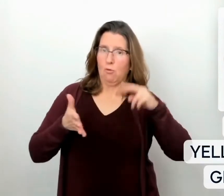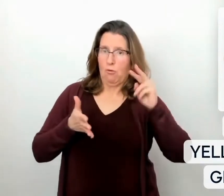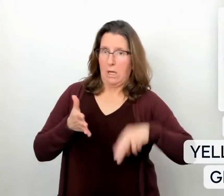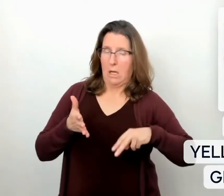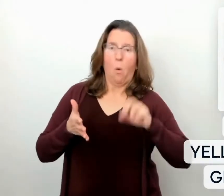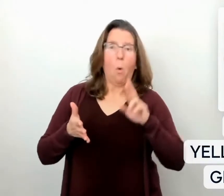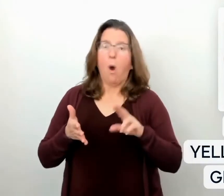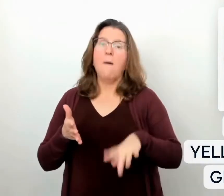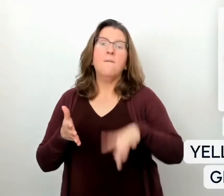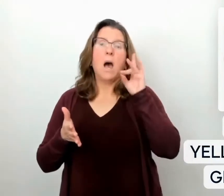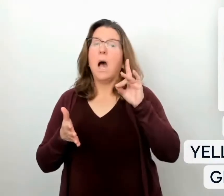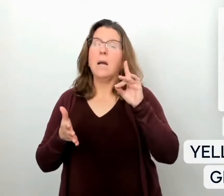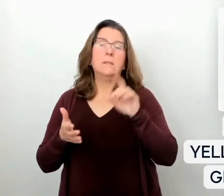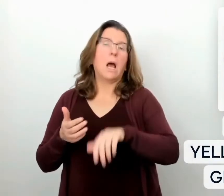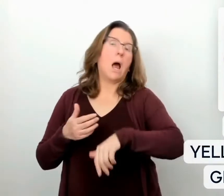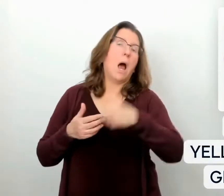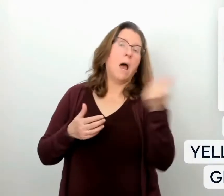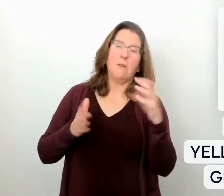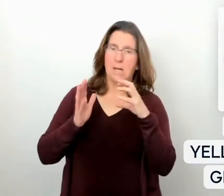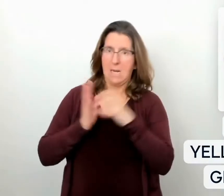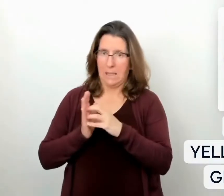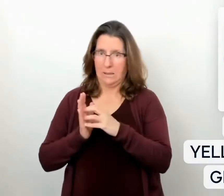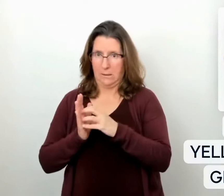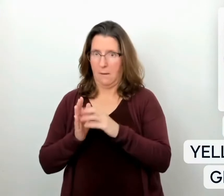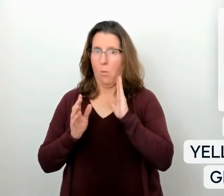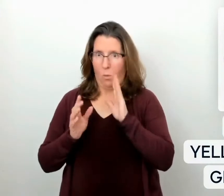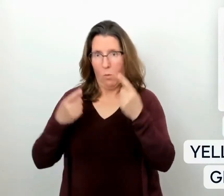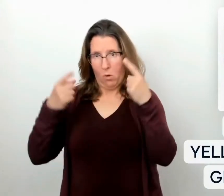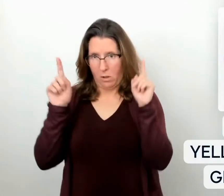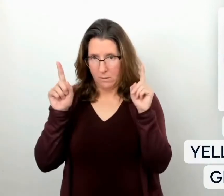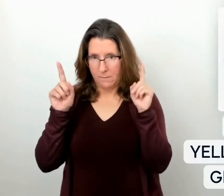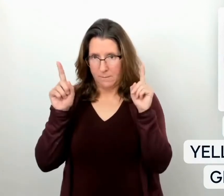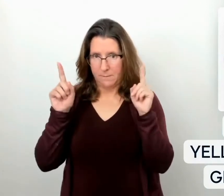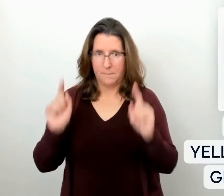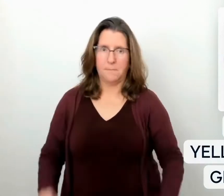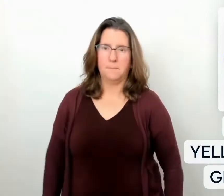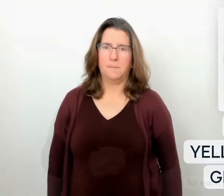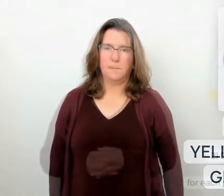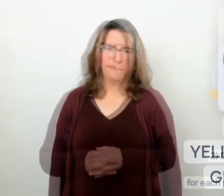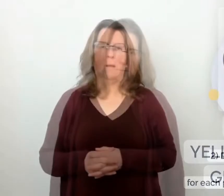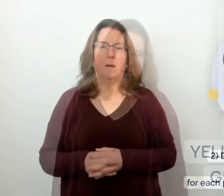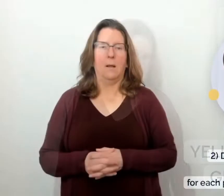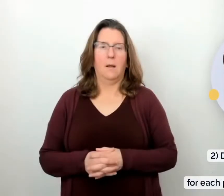rewrite it or search for other resources that would work for their individual needs.